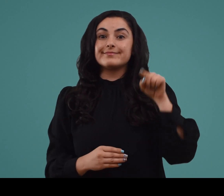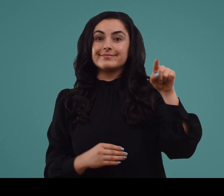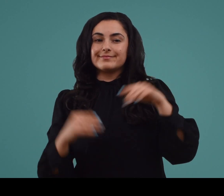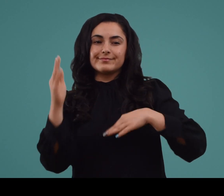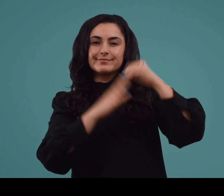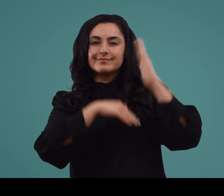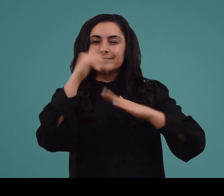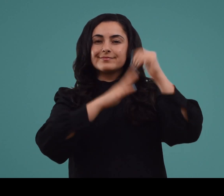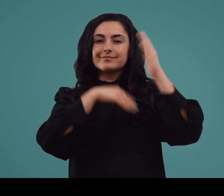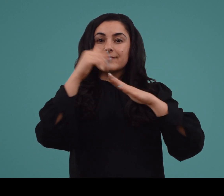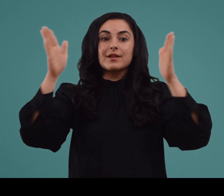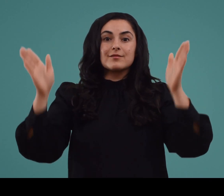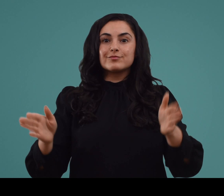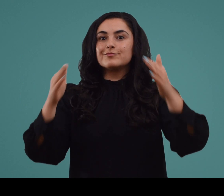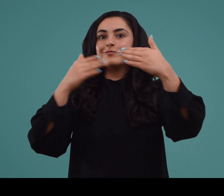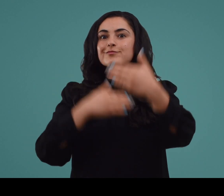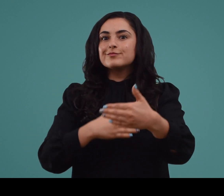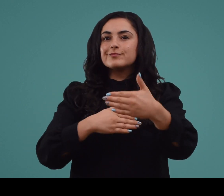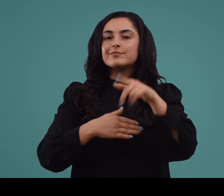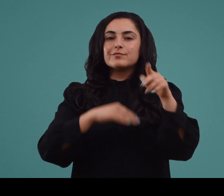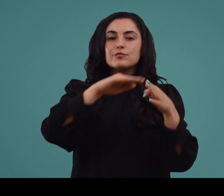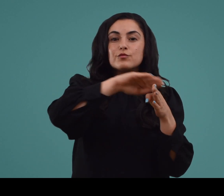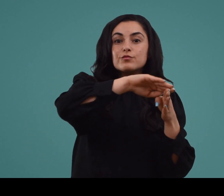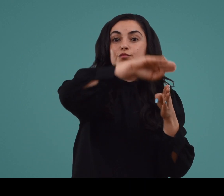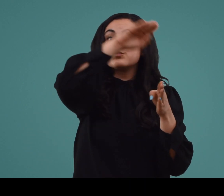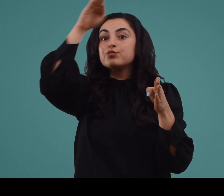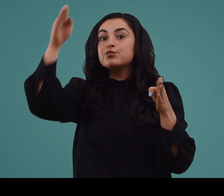The main building of the mosque is quadrangular.